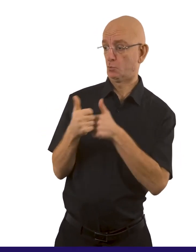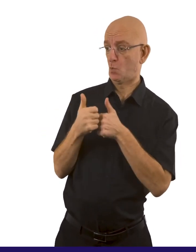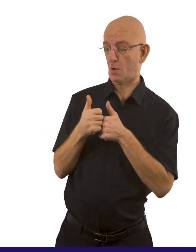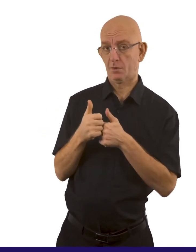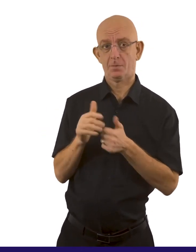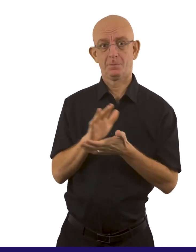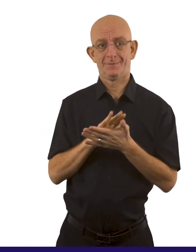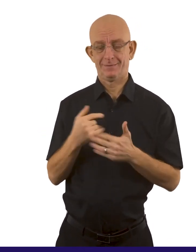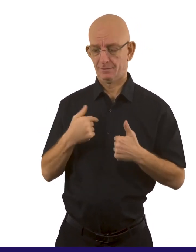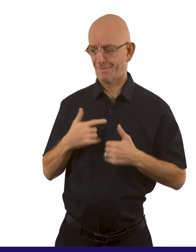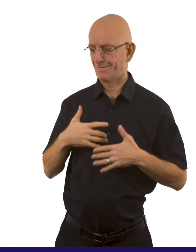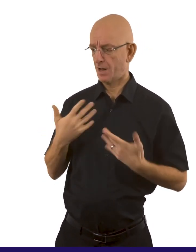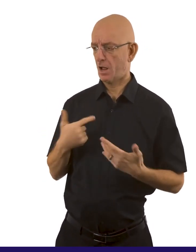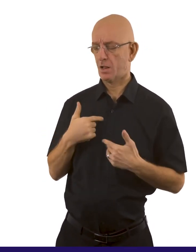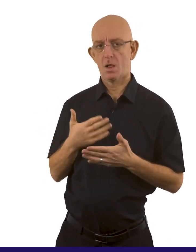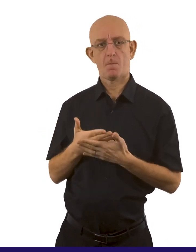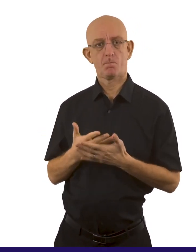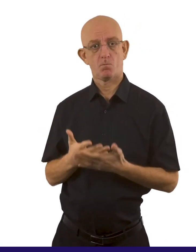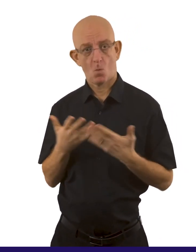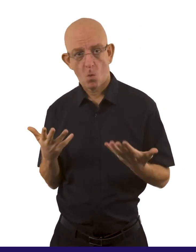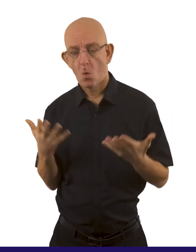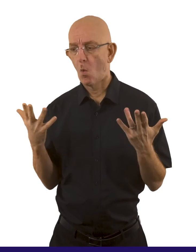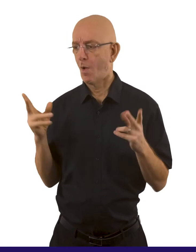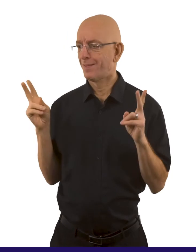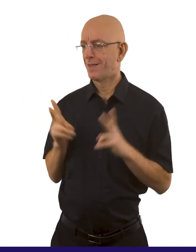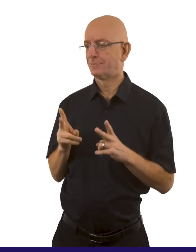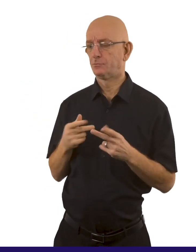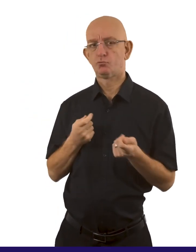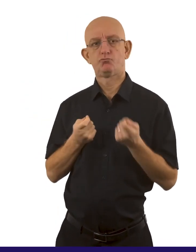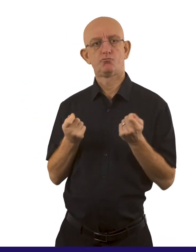from people make you feel more or less in control of your life?